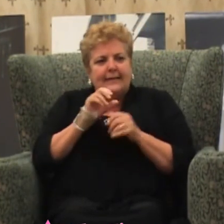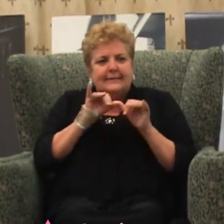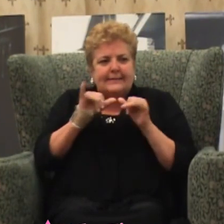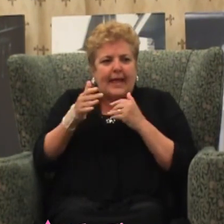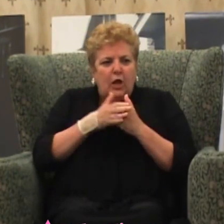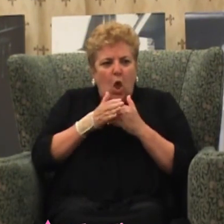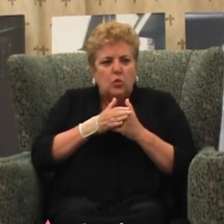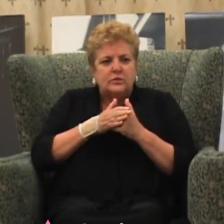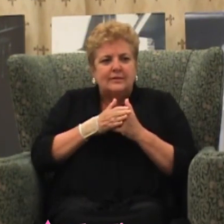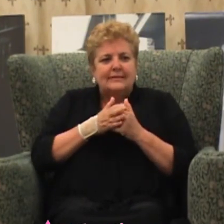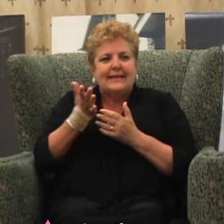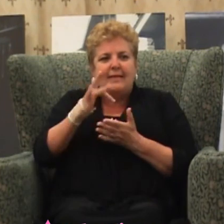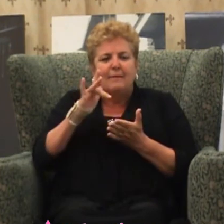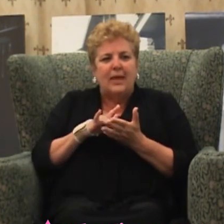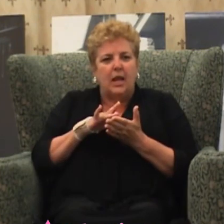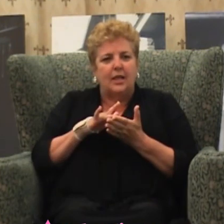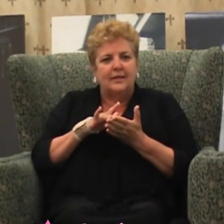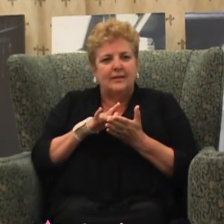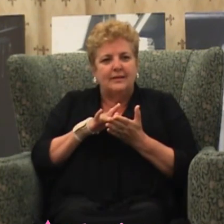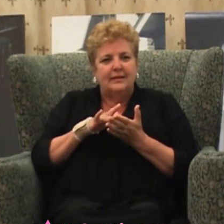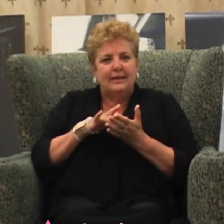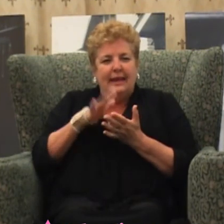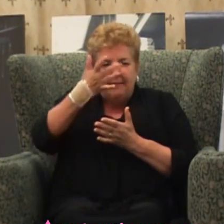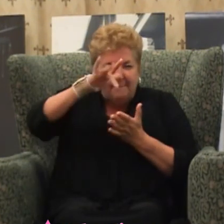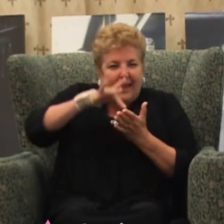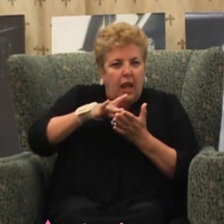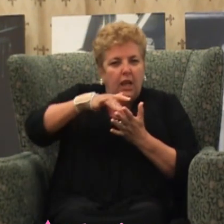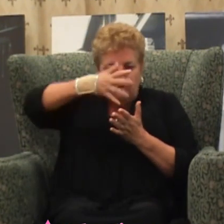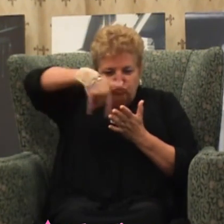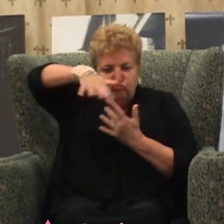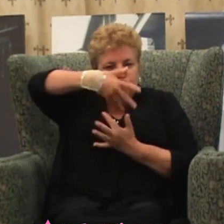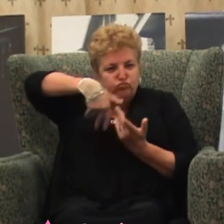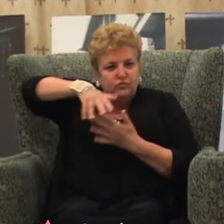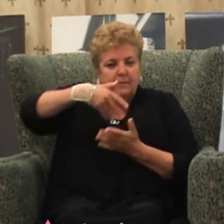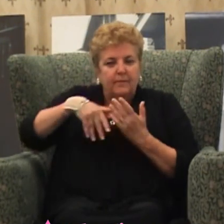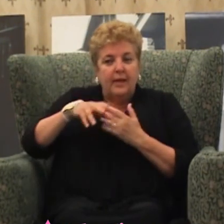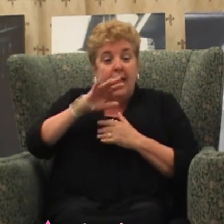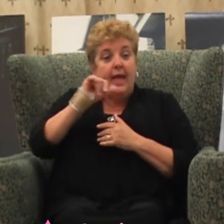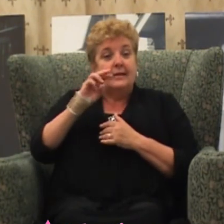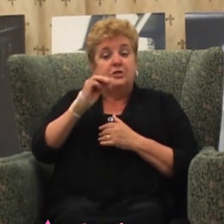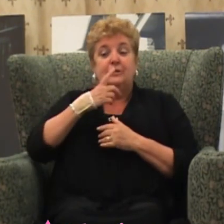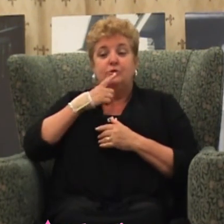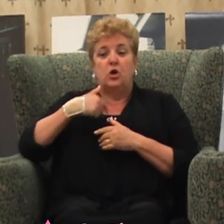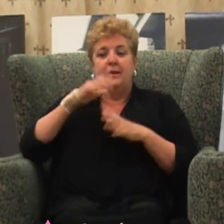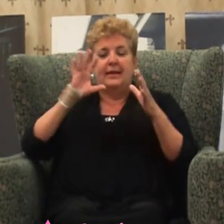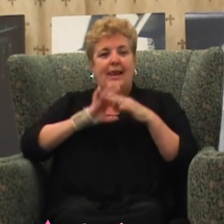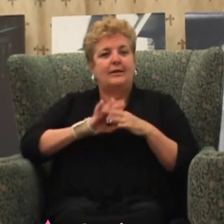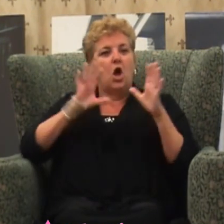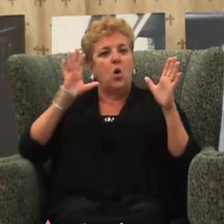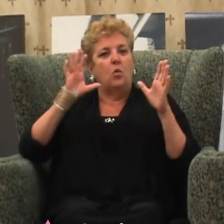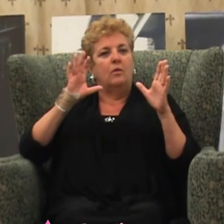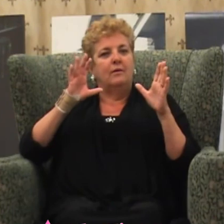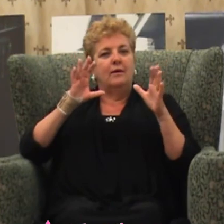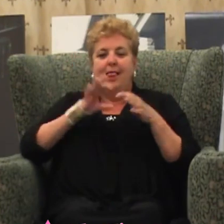say, stay in the middle of the herd. And Jim that told me let go is talking about let go and let God.